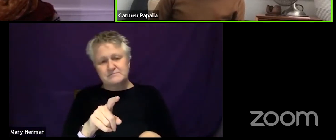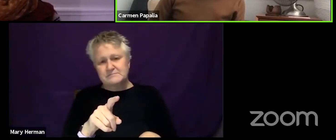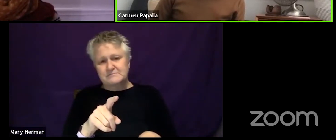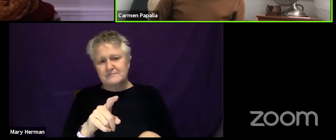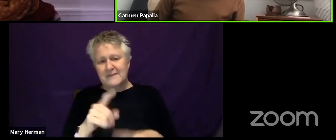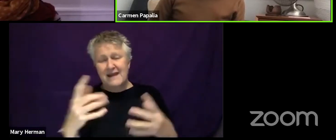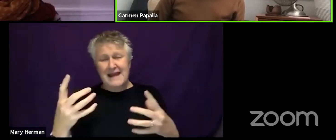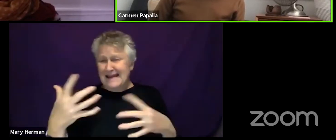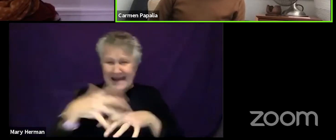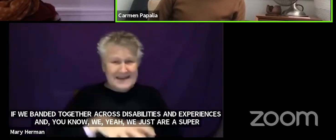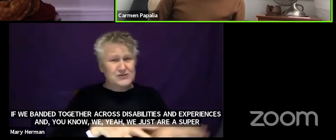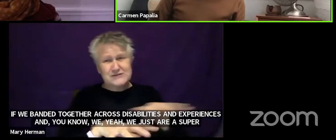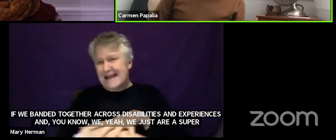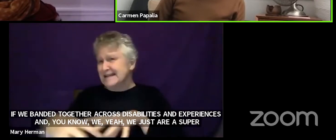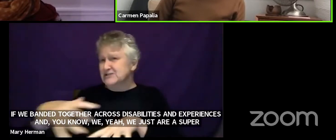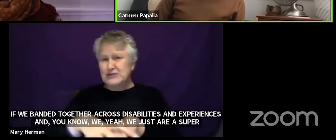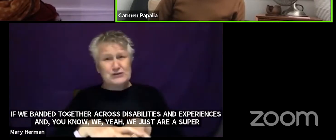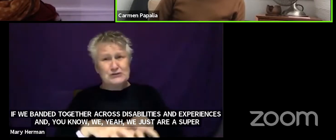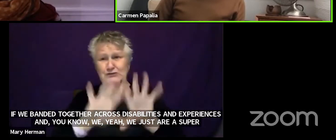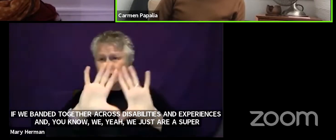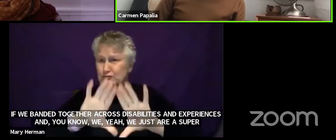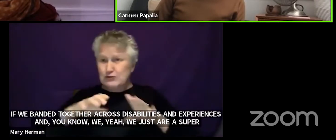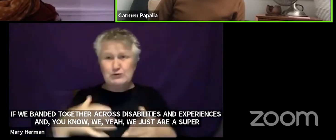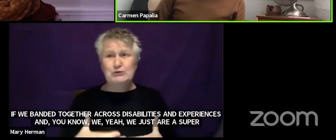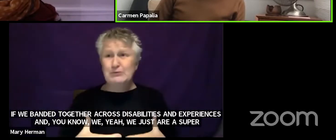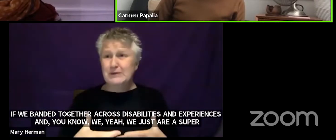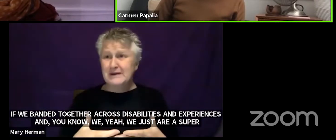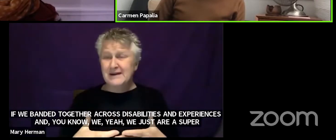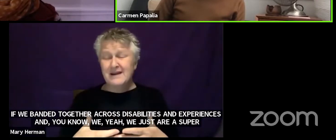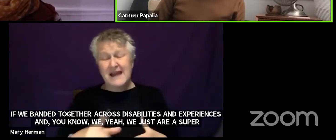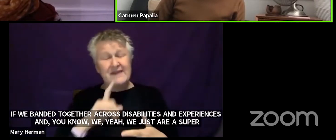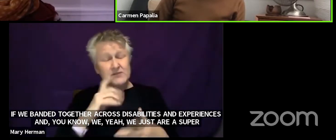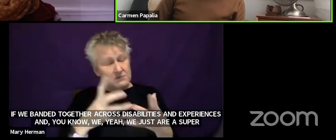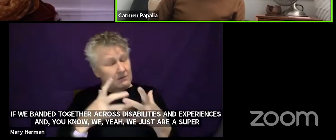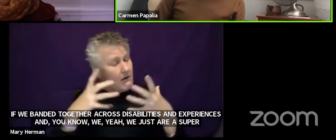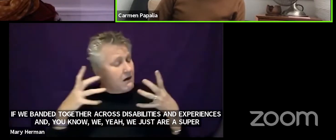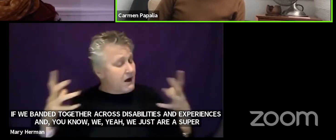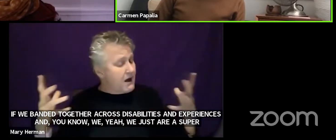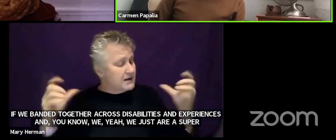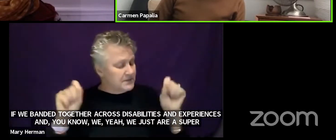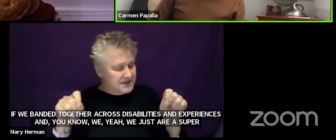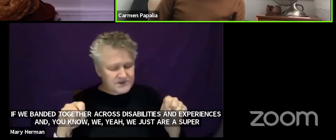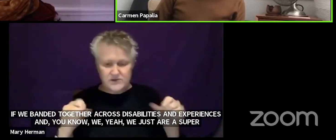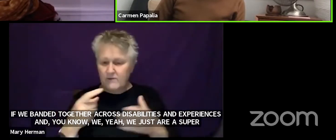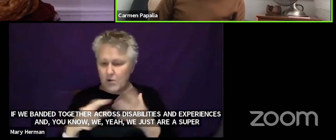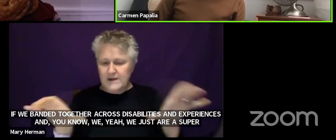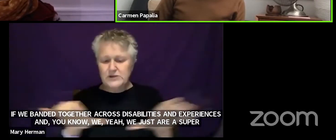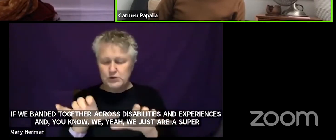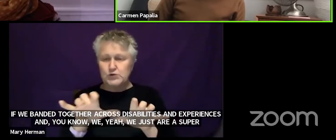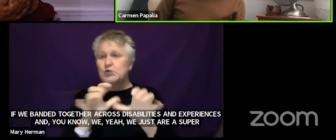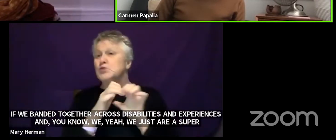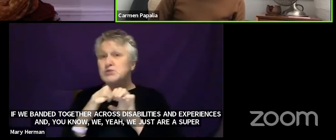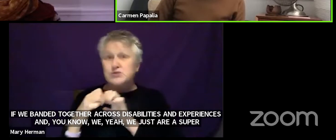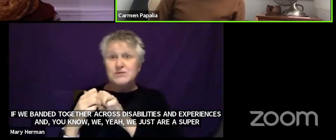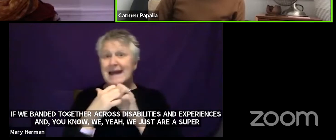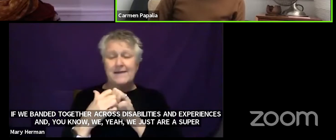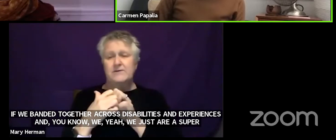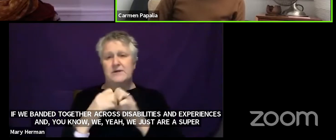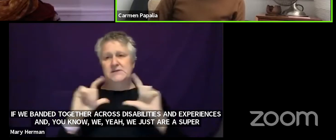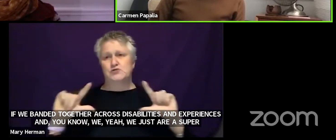intersectional group. And I think there's a lot of potential in what we can do as a group. And I think this stream